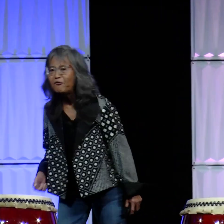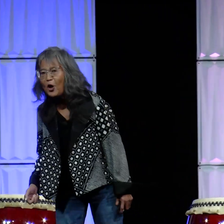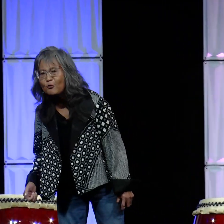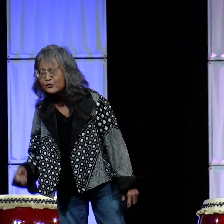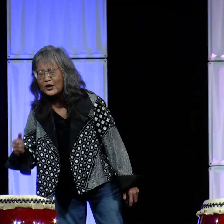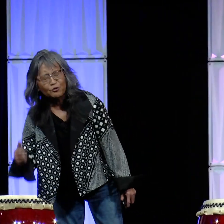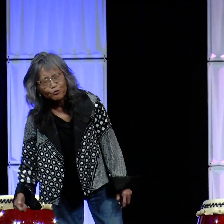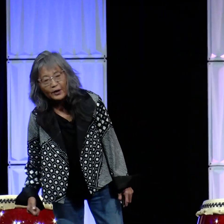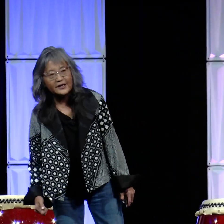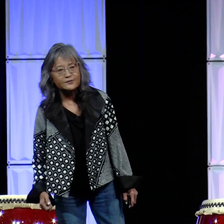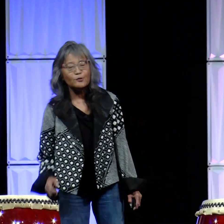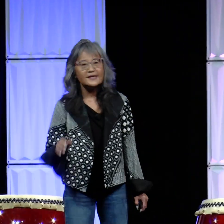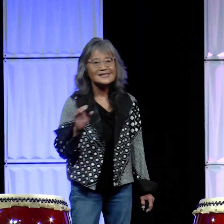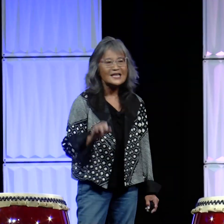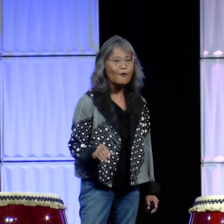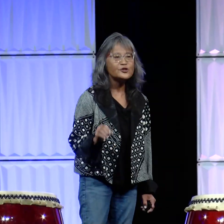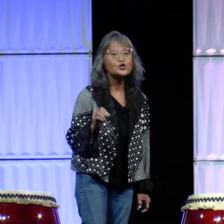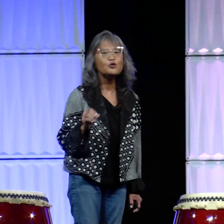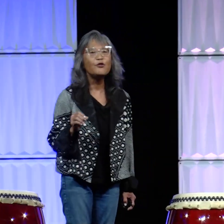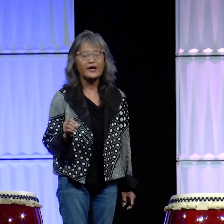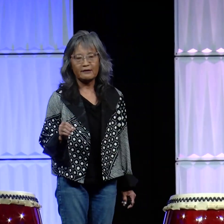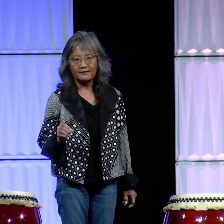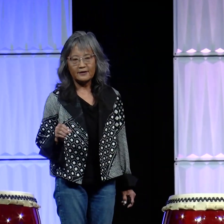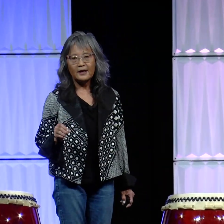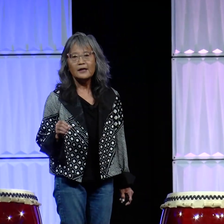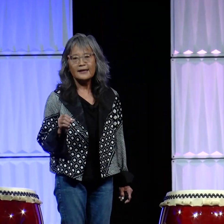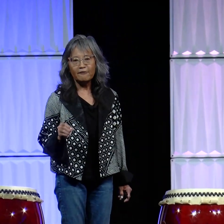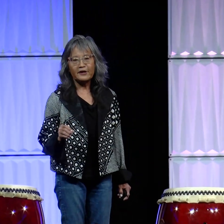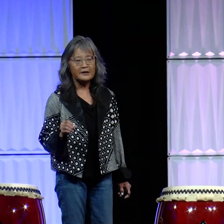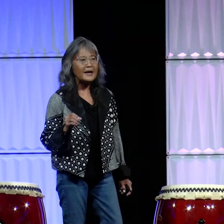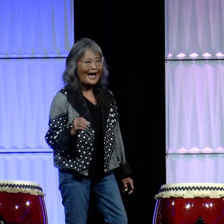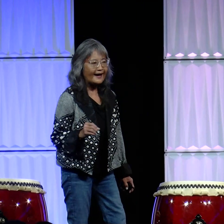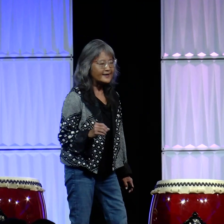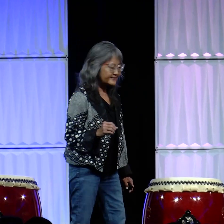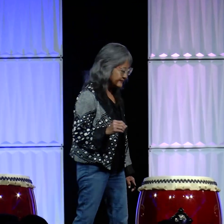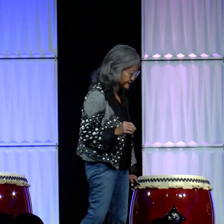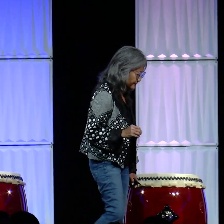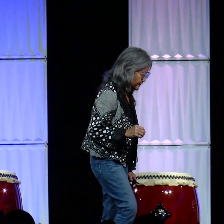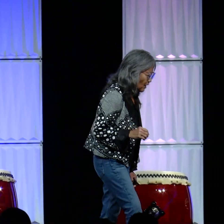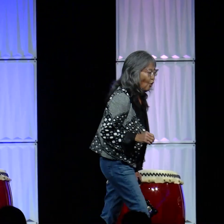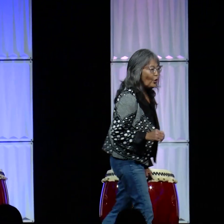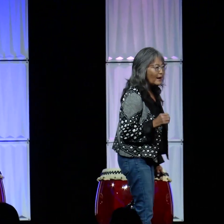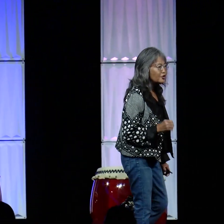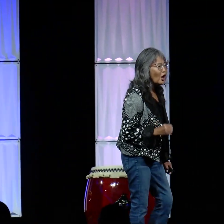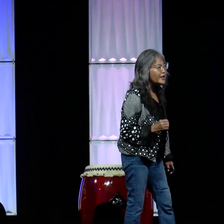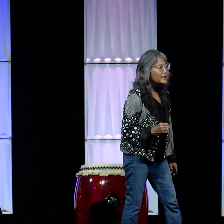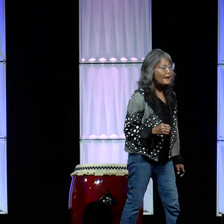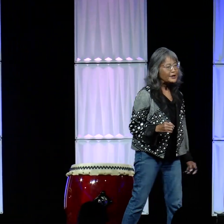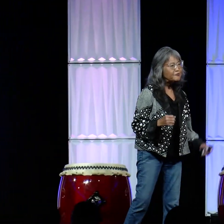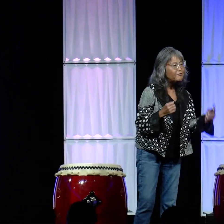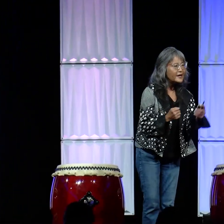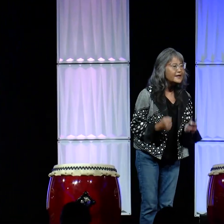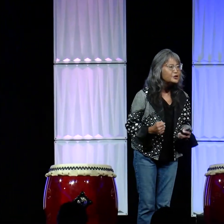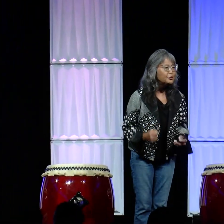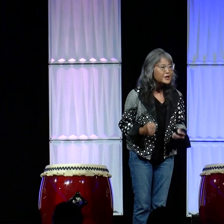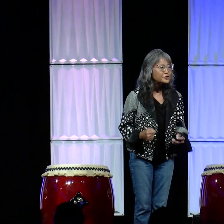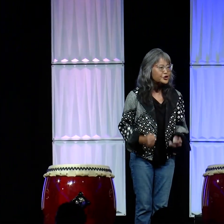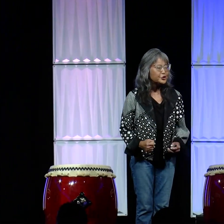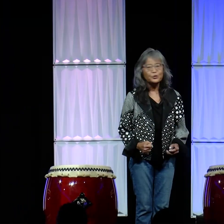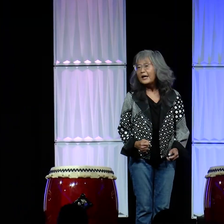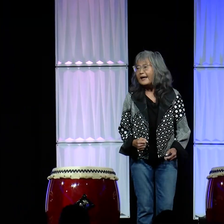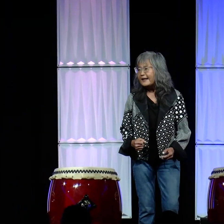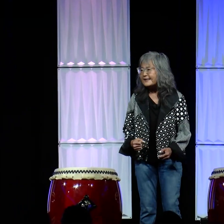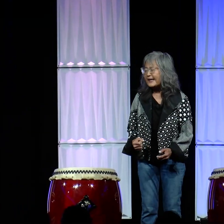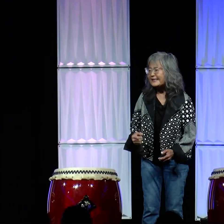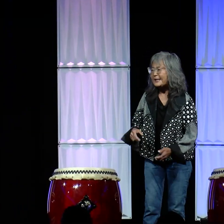our phones are great. Those are self-soothing, loving acts. What I'm talking about and inviting you